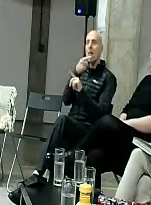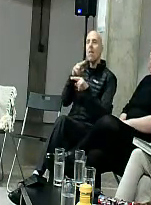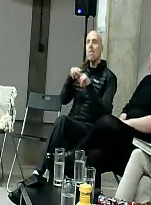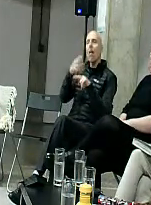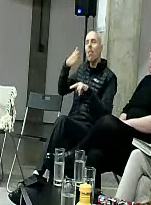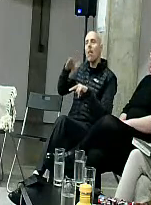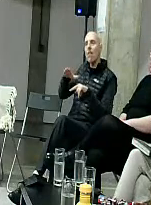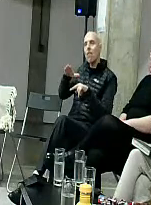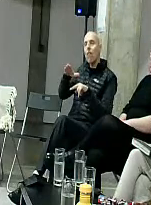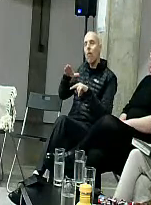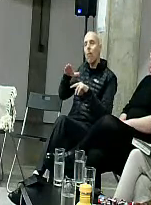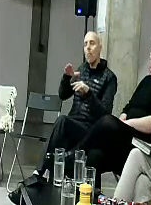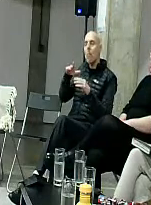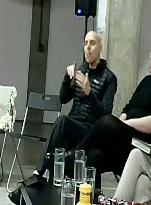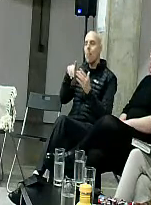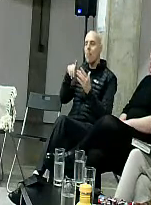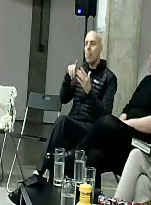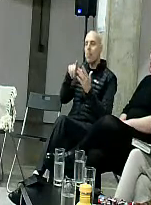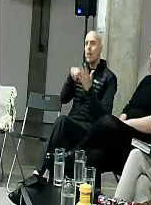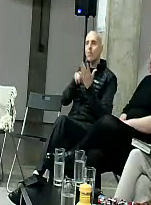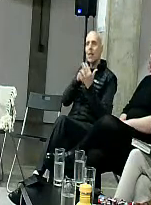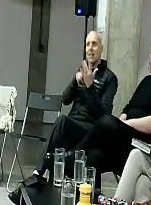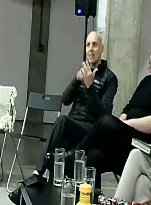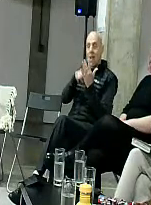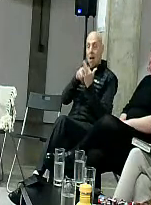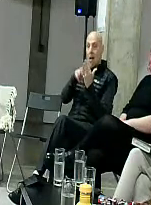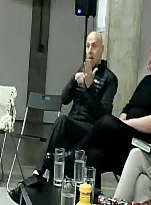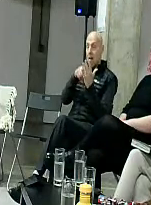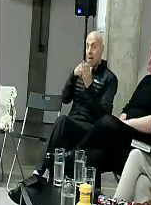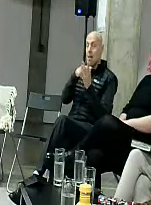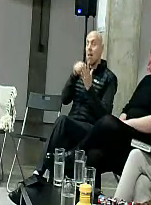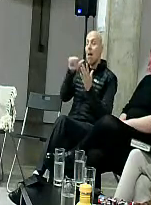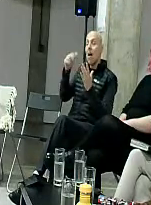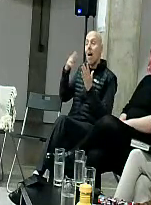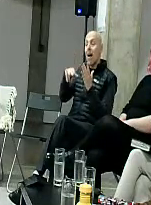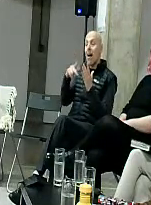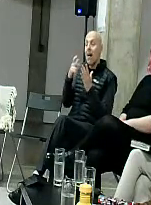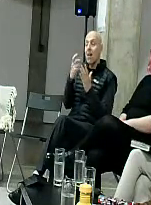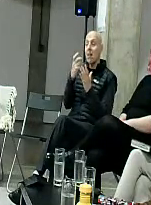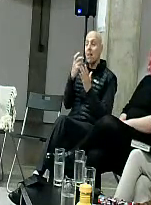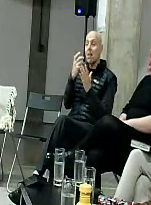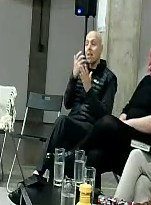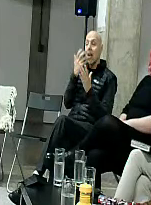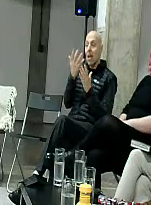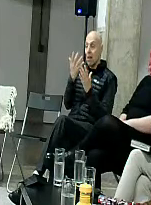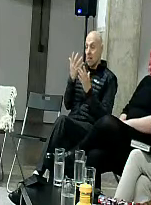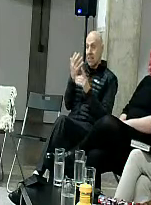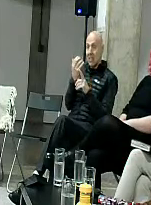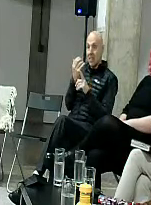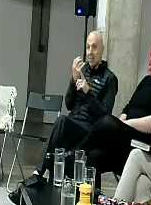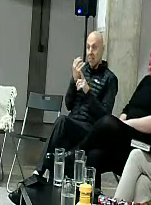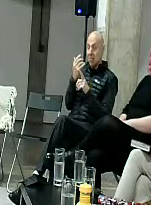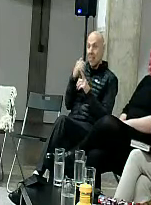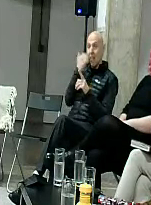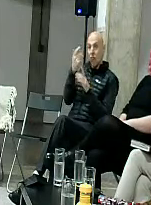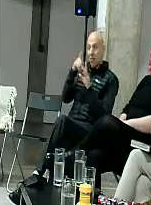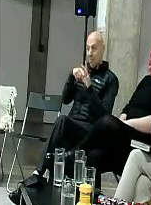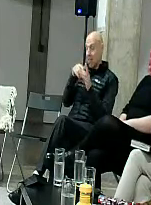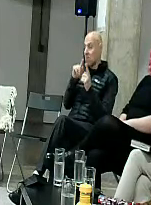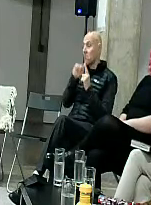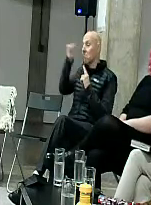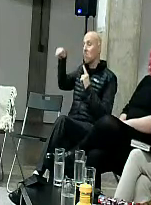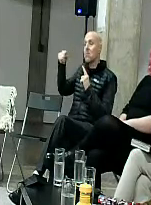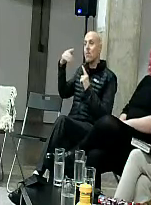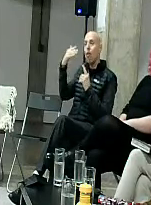from Indonesia, and every other year we used to go, since he was 6 weeks old, in the summer holidays and